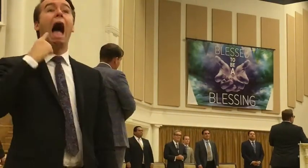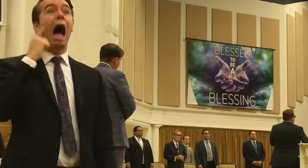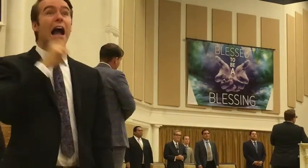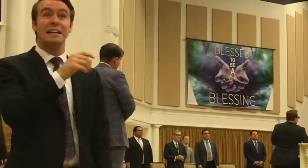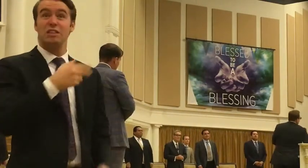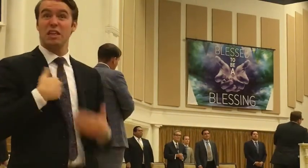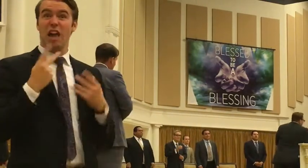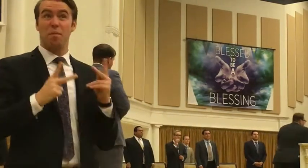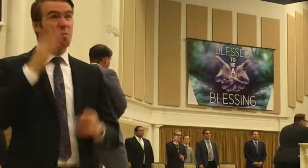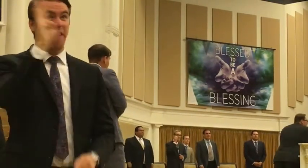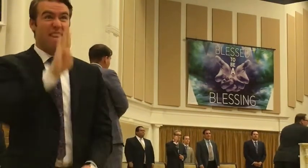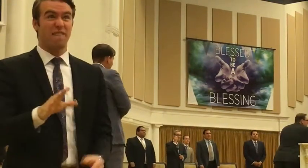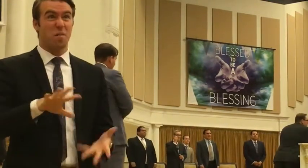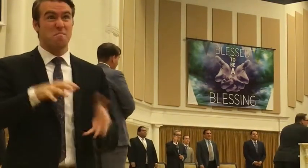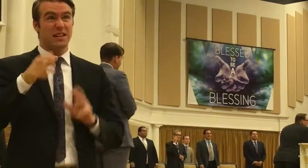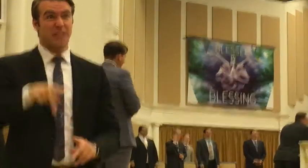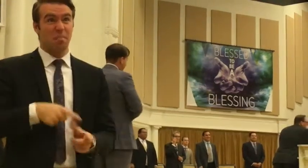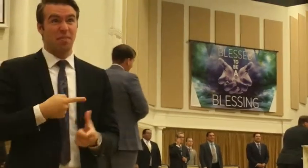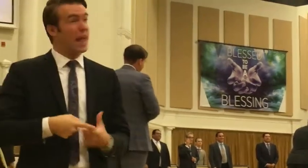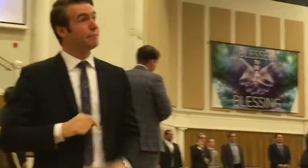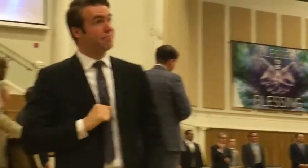never messed up before I preached that.